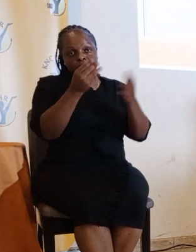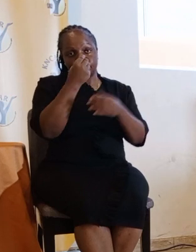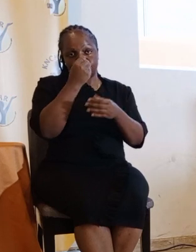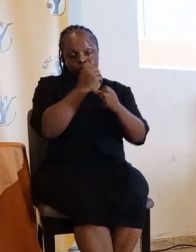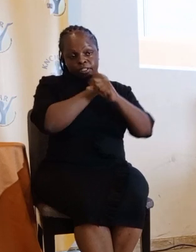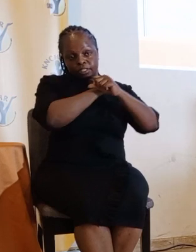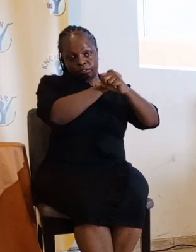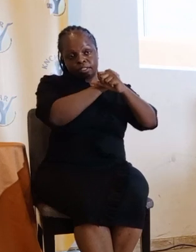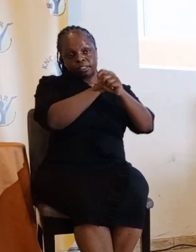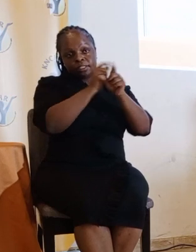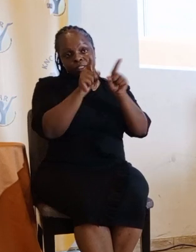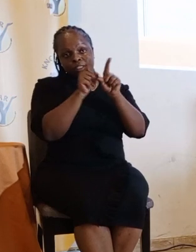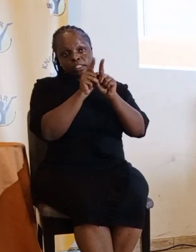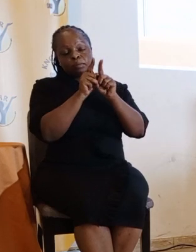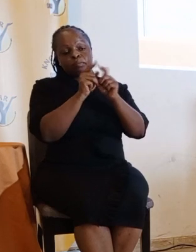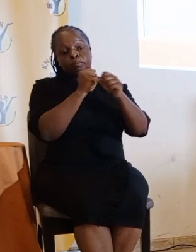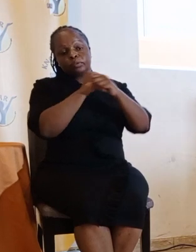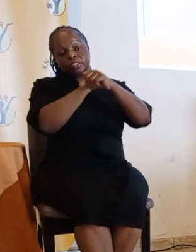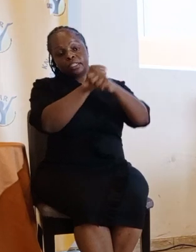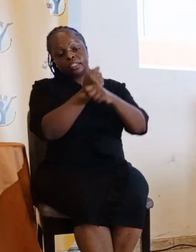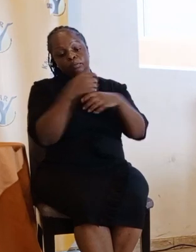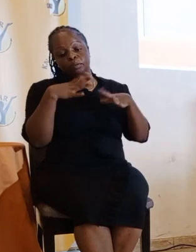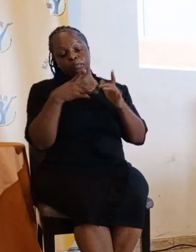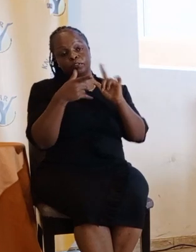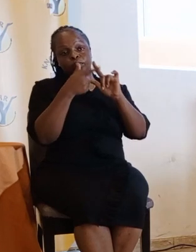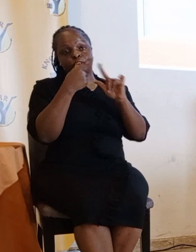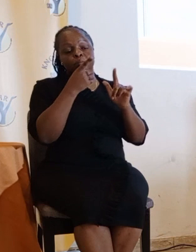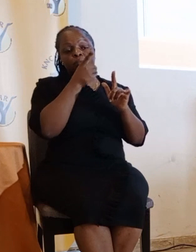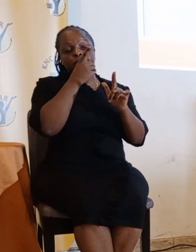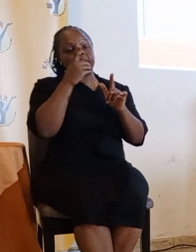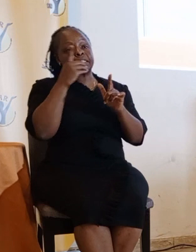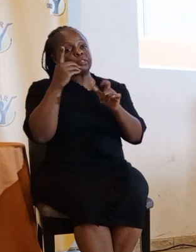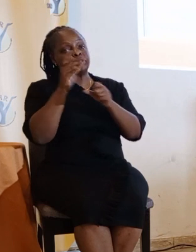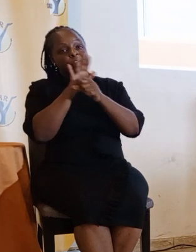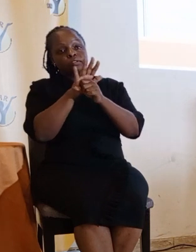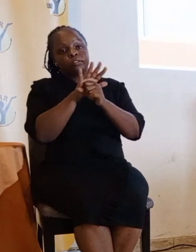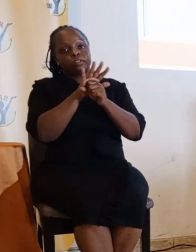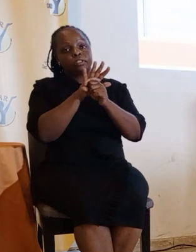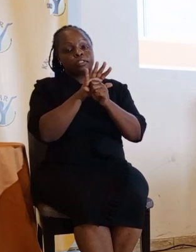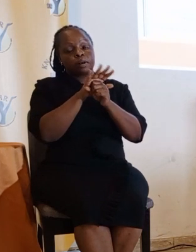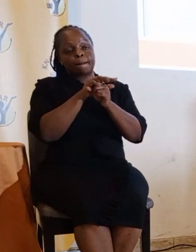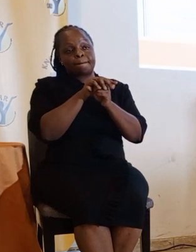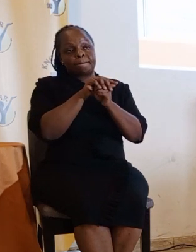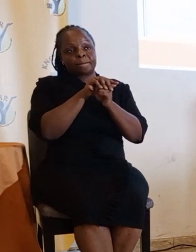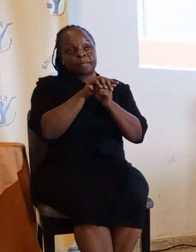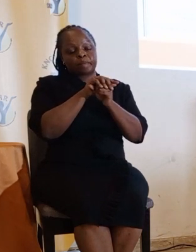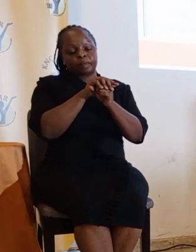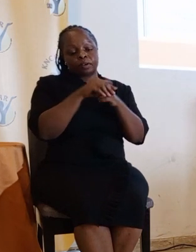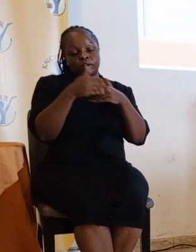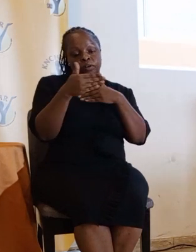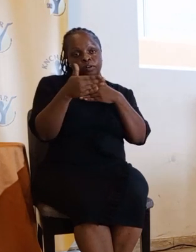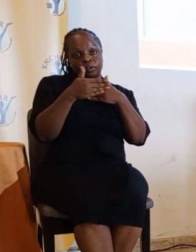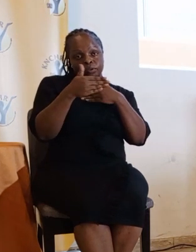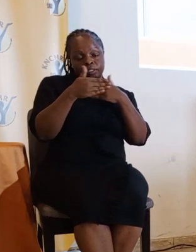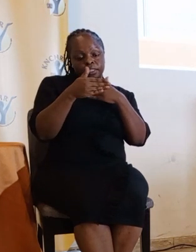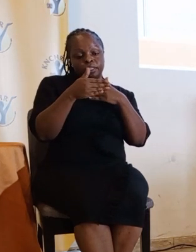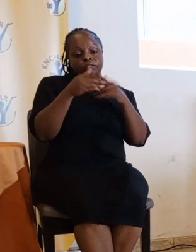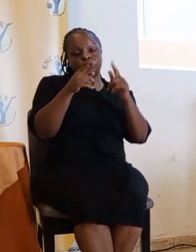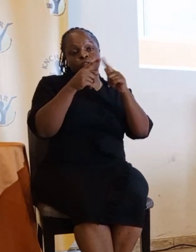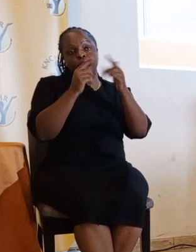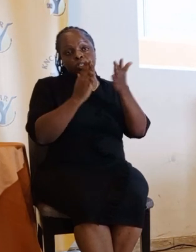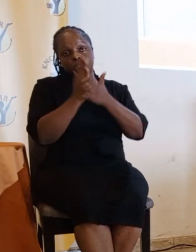security and shield its citizens from the perennial drought and famine. Closely related to the right